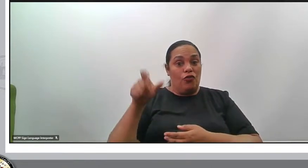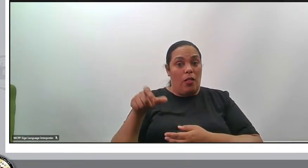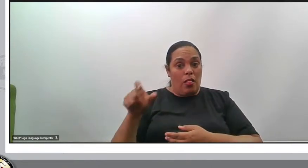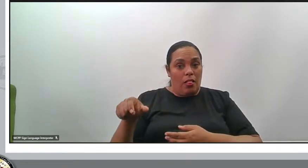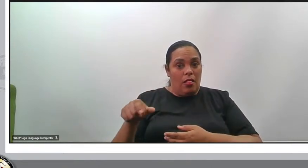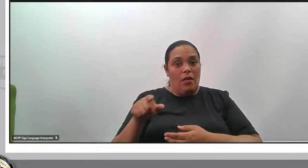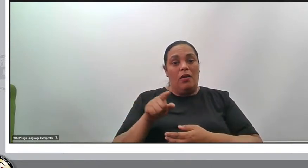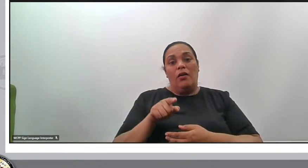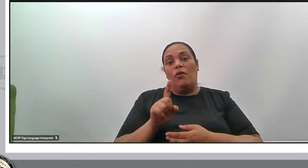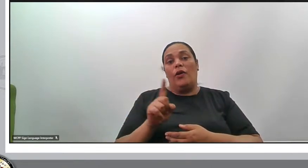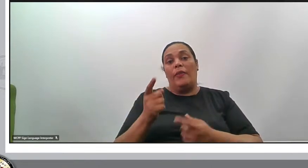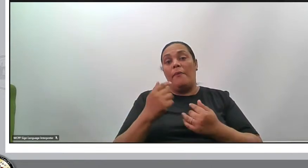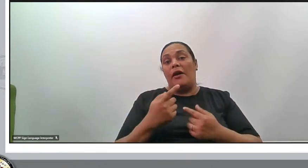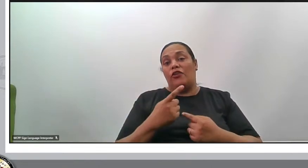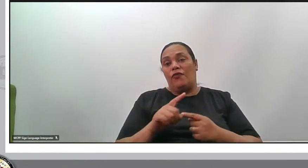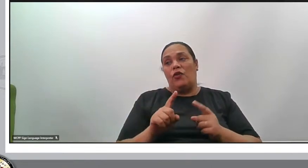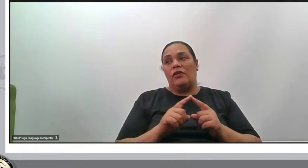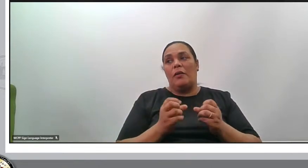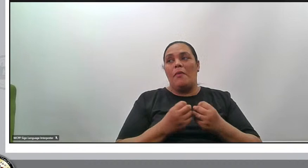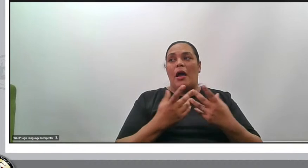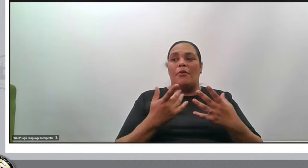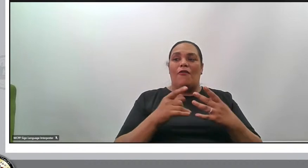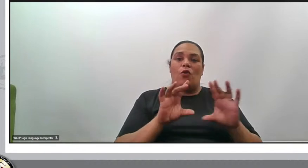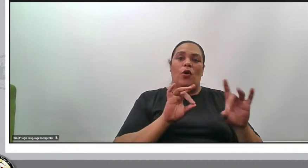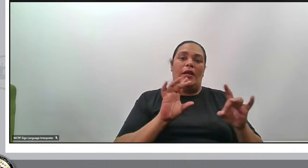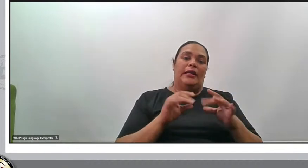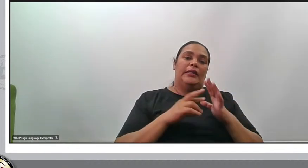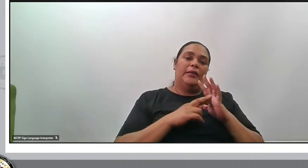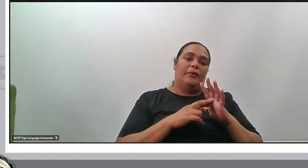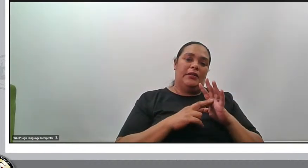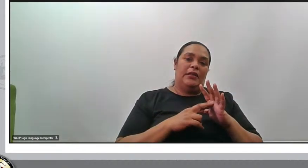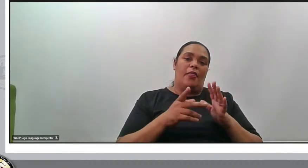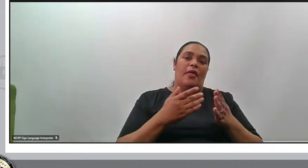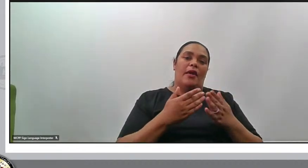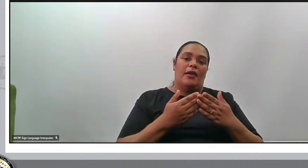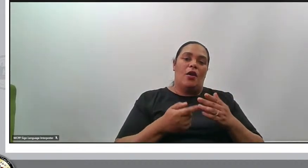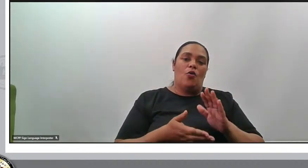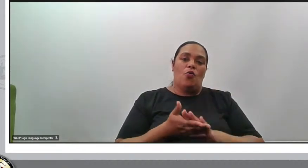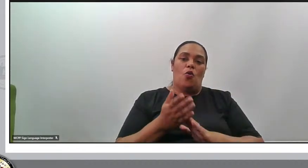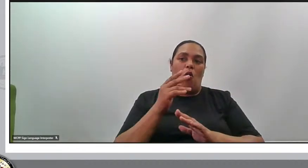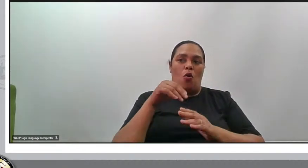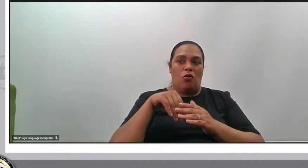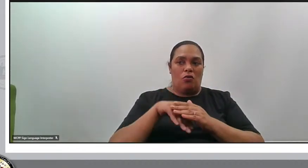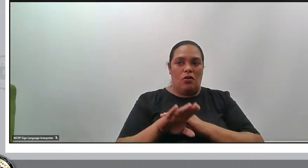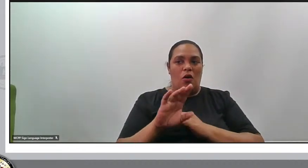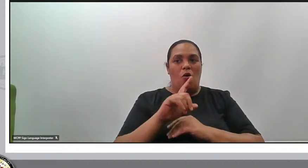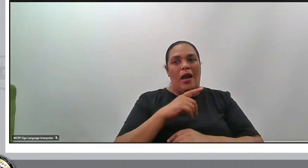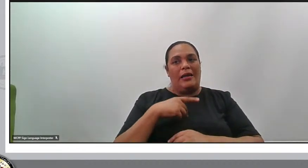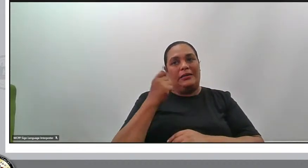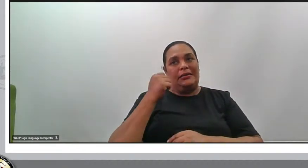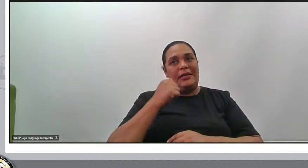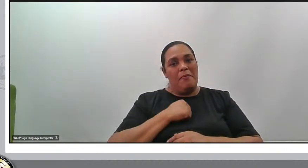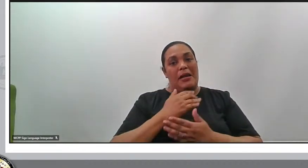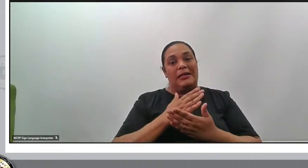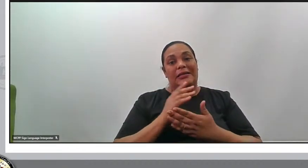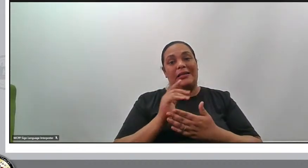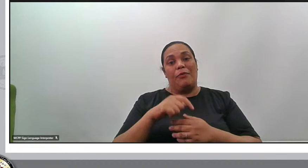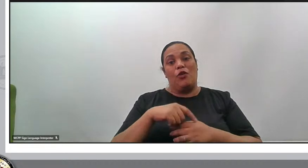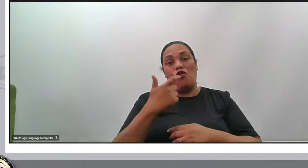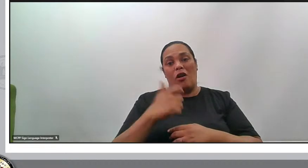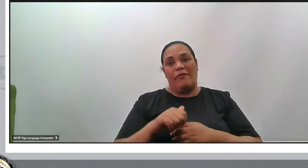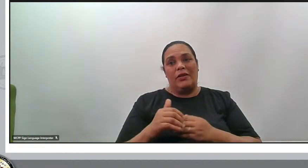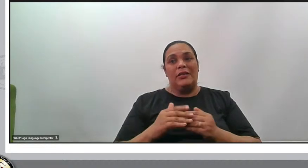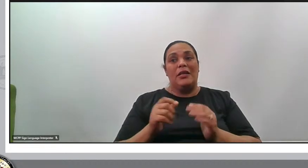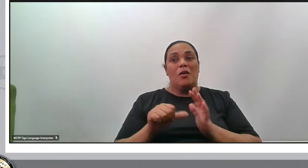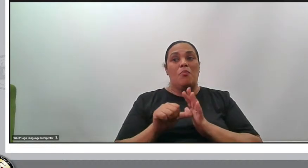is being budgeted for and how many for elected representatives to attend. Because my understanding of some of these conferences is it's more